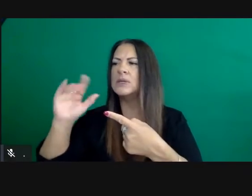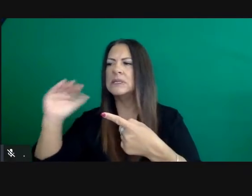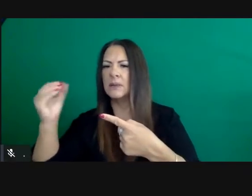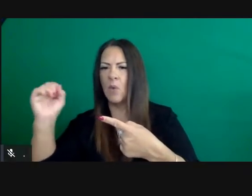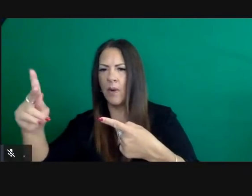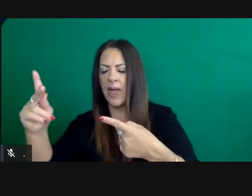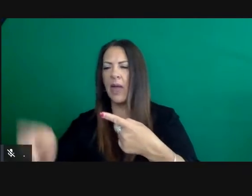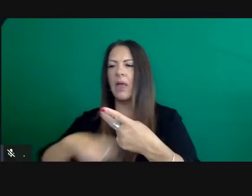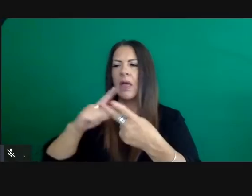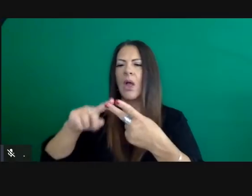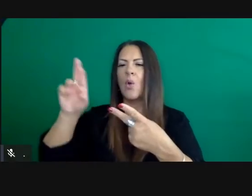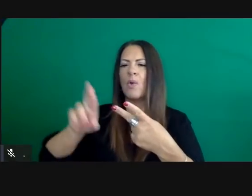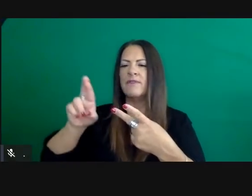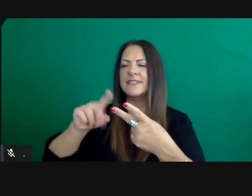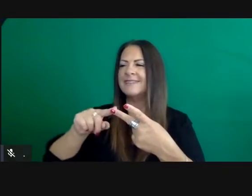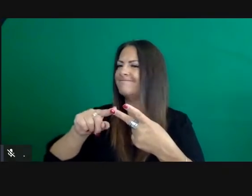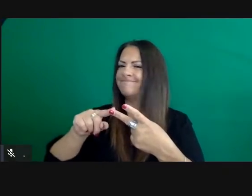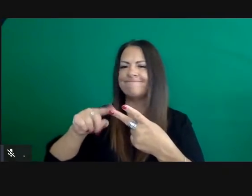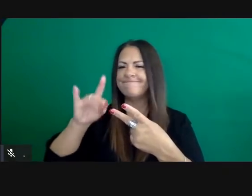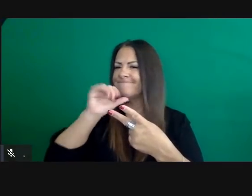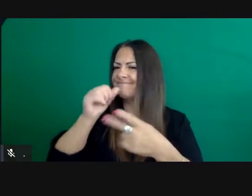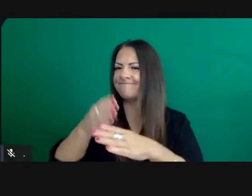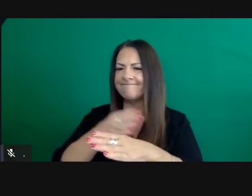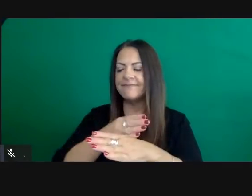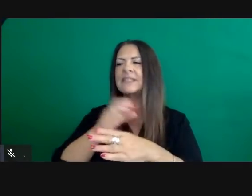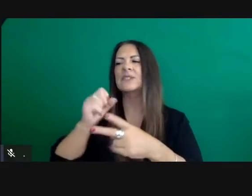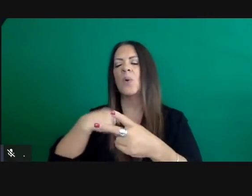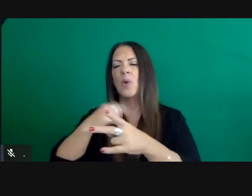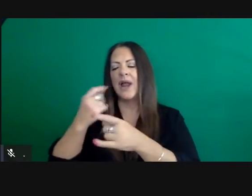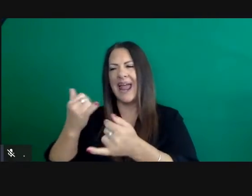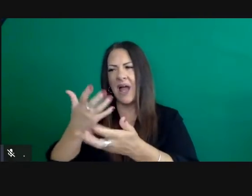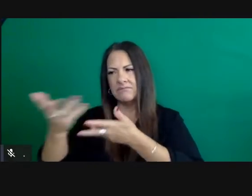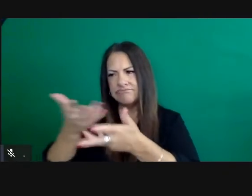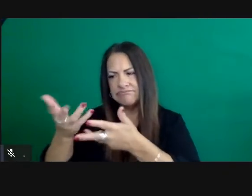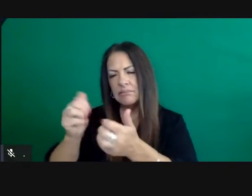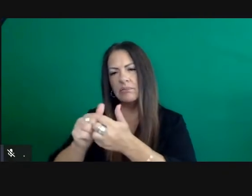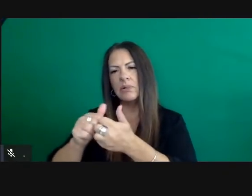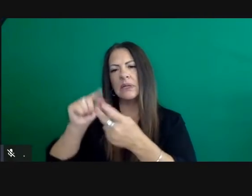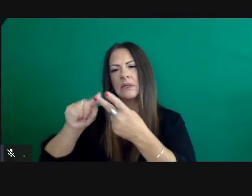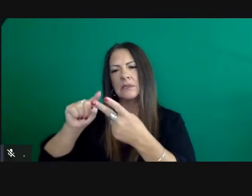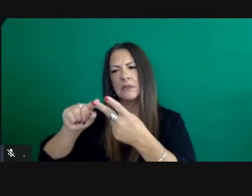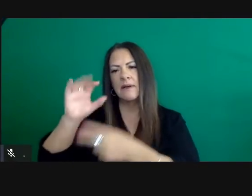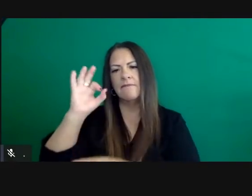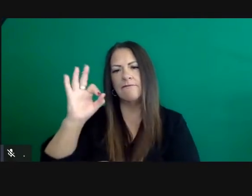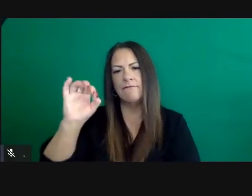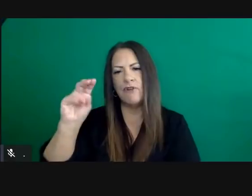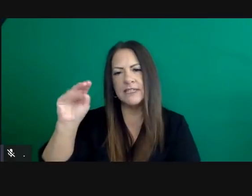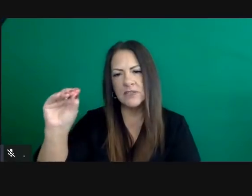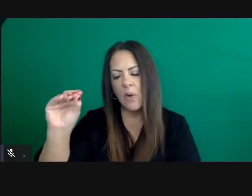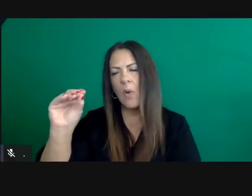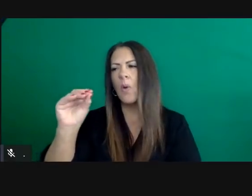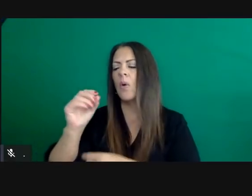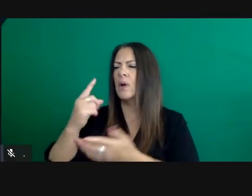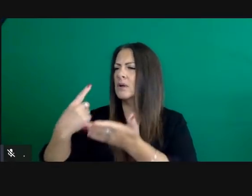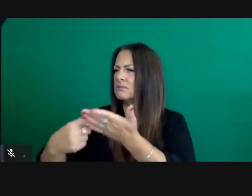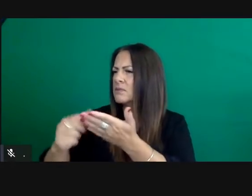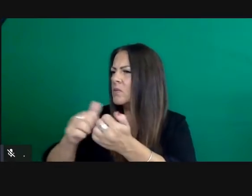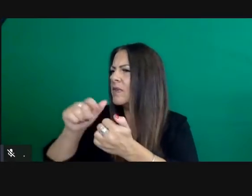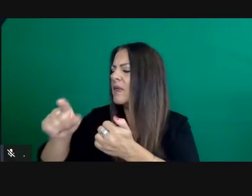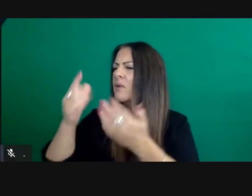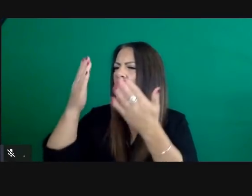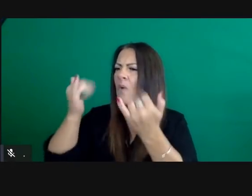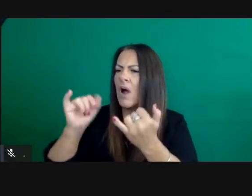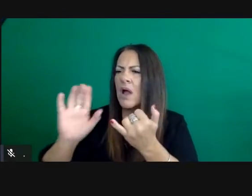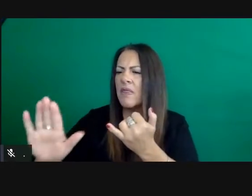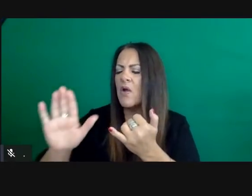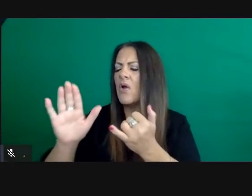did not, but we are working with that county through our tier adjudication process to understand where their county